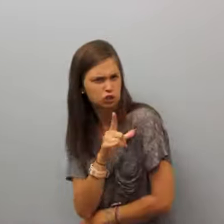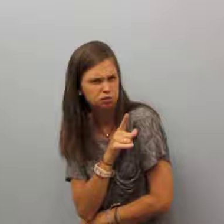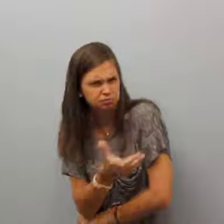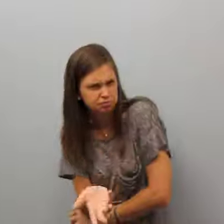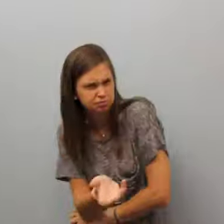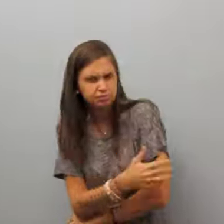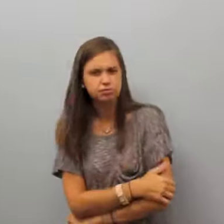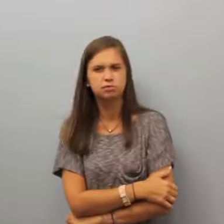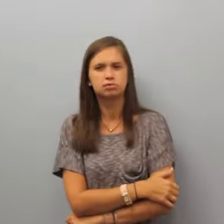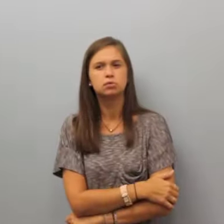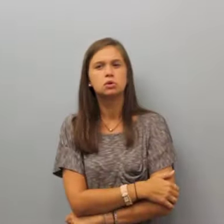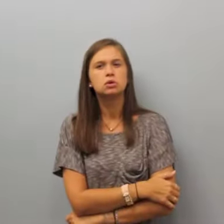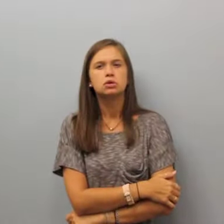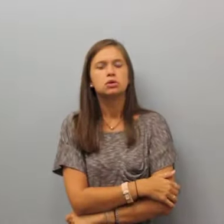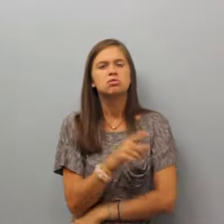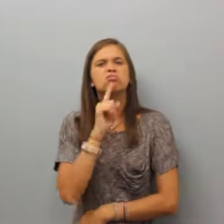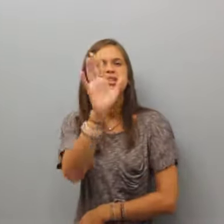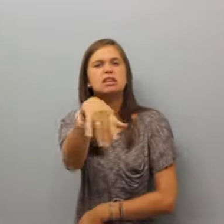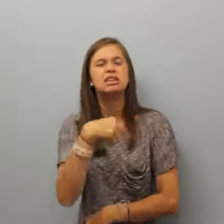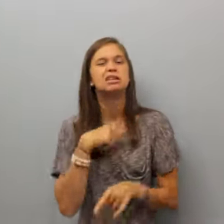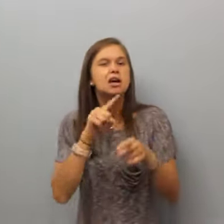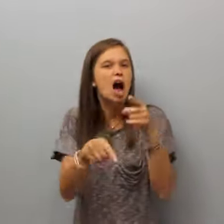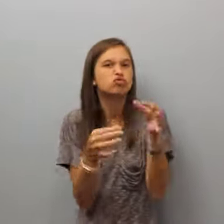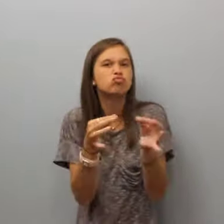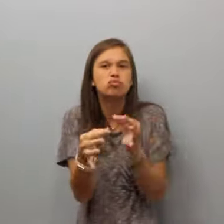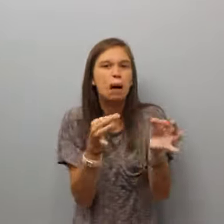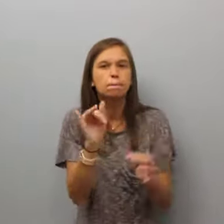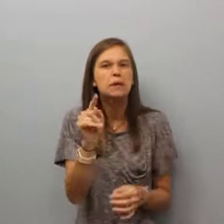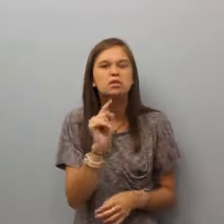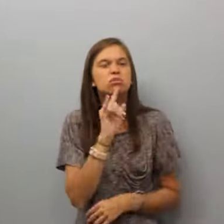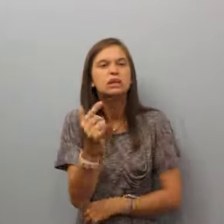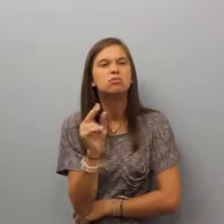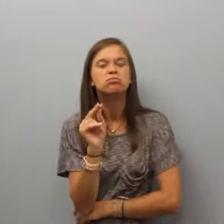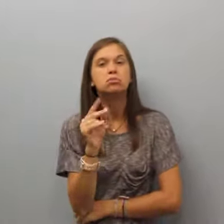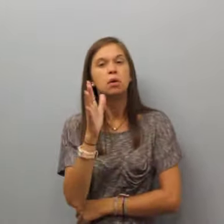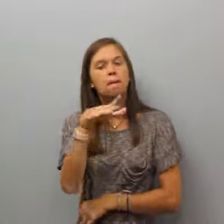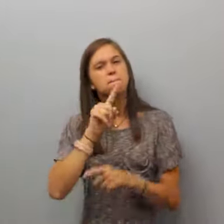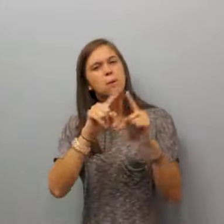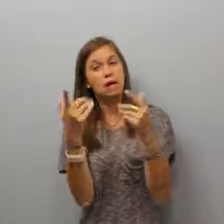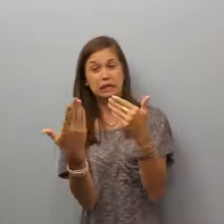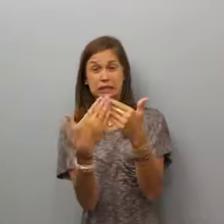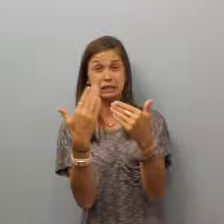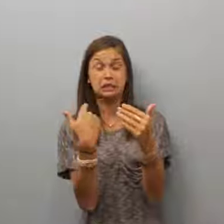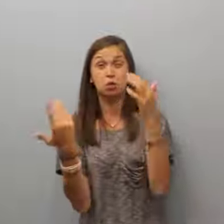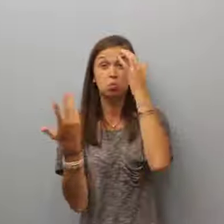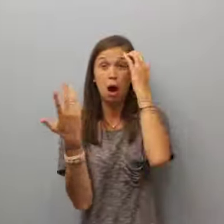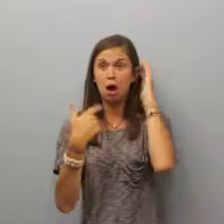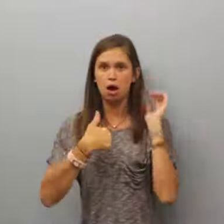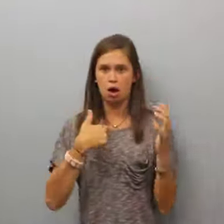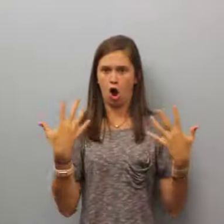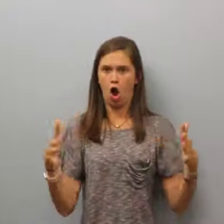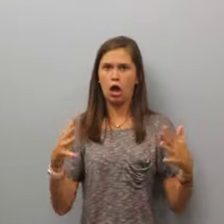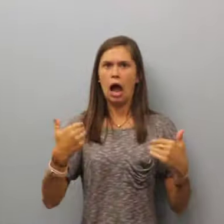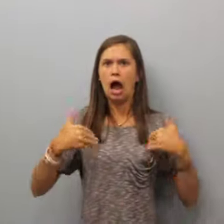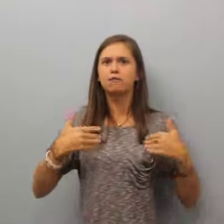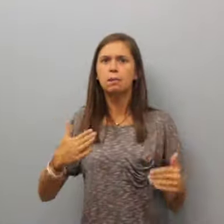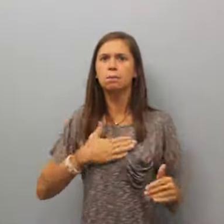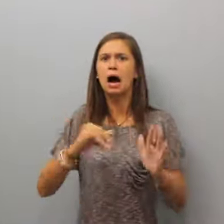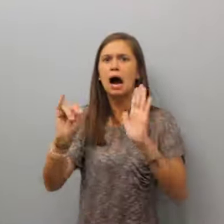many positive memories from the Learning Center. I asked Jackie how she feels the Learning Center has really influenced her life, and she said, you